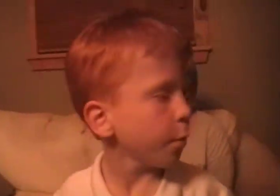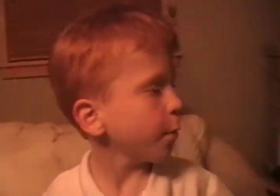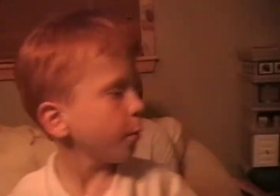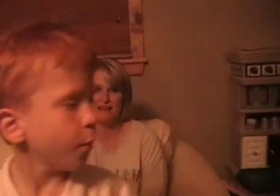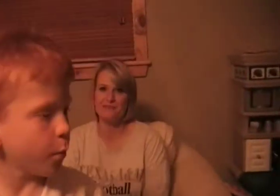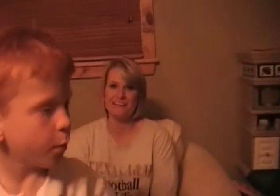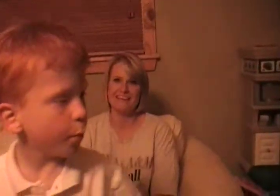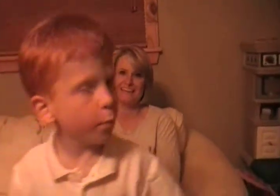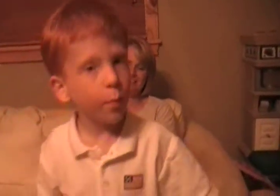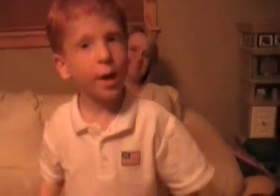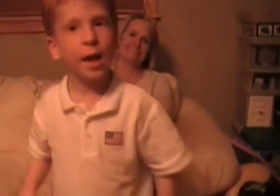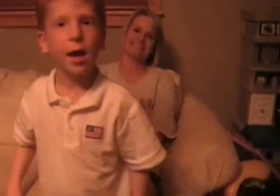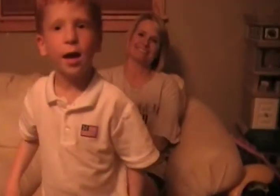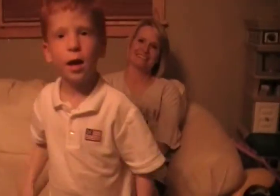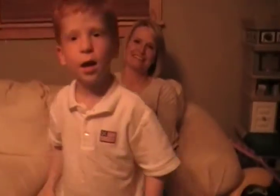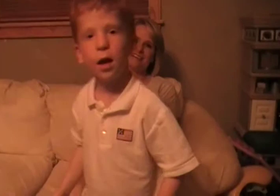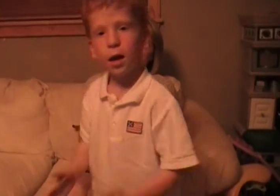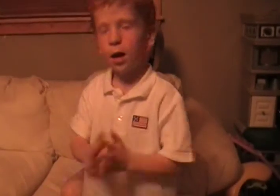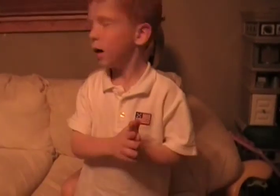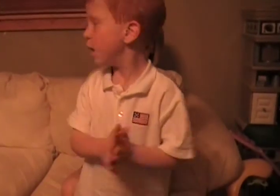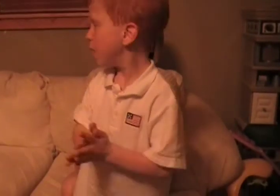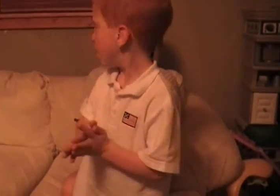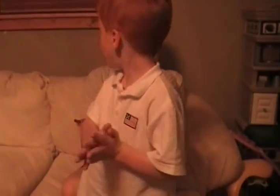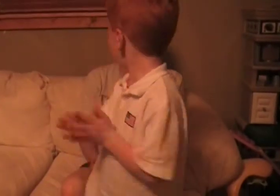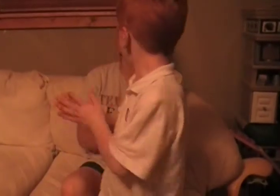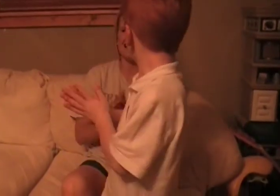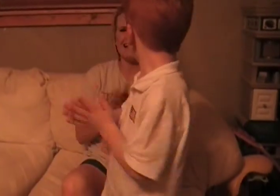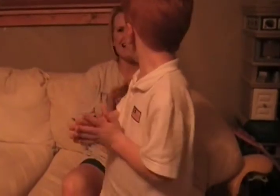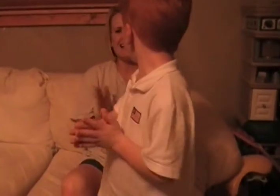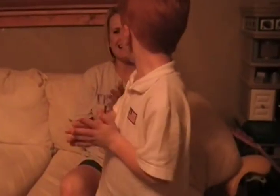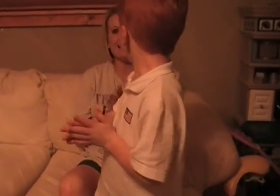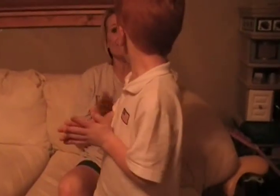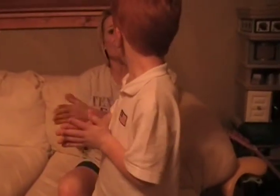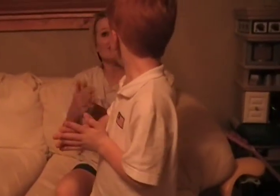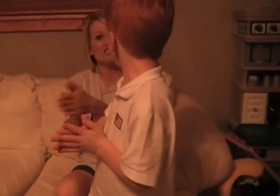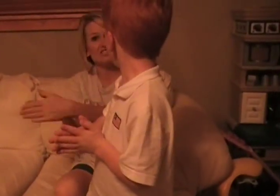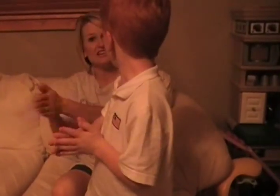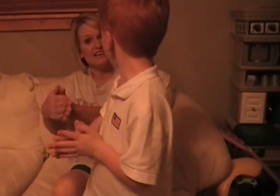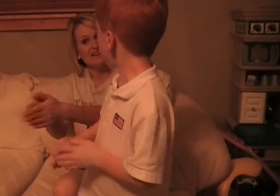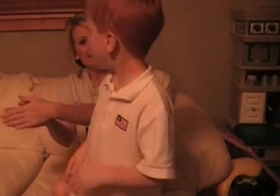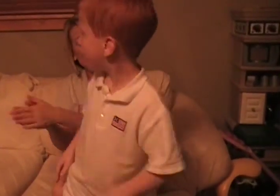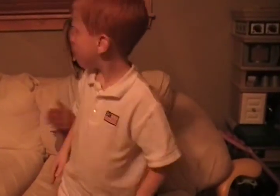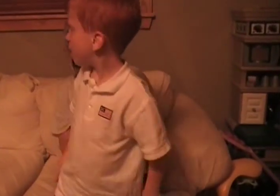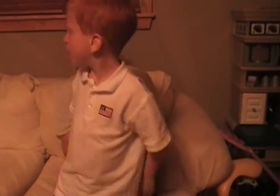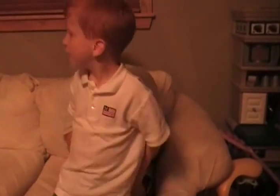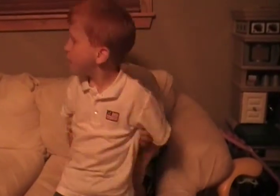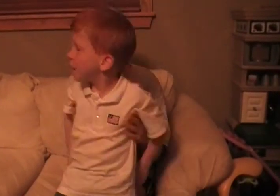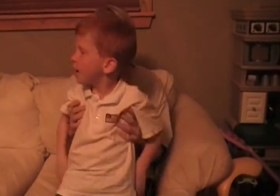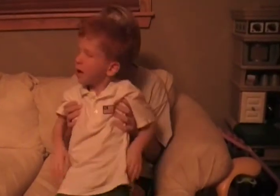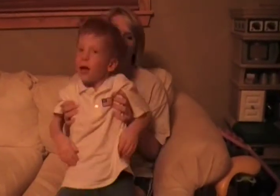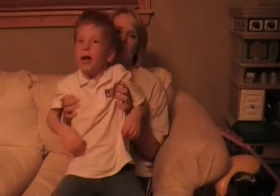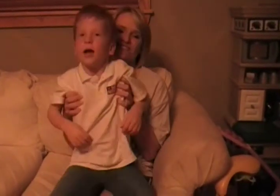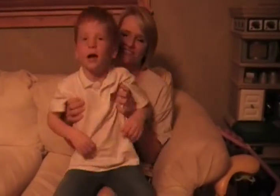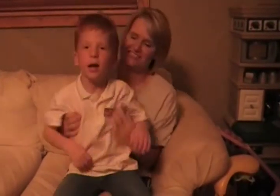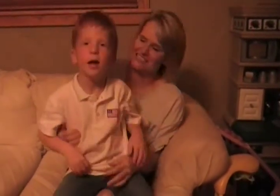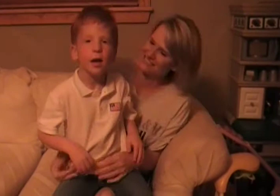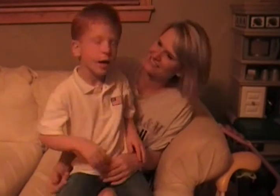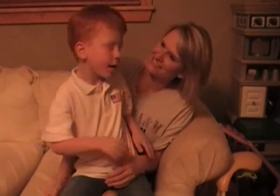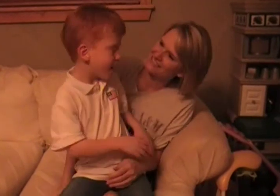saw penguins. Penguins. Yay. And fish. Yes, that's right. And sharks.